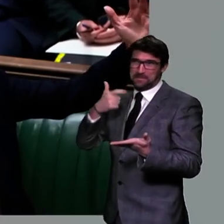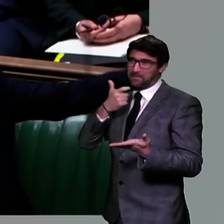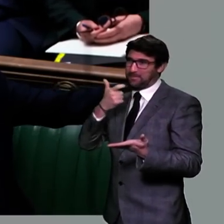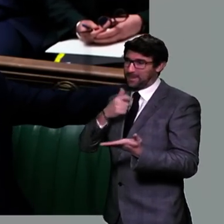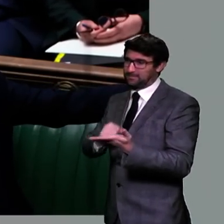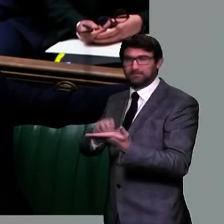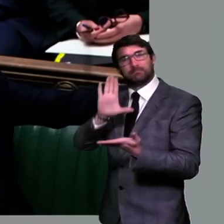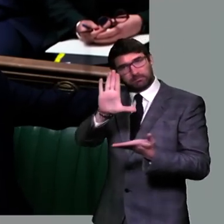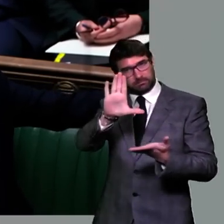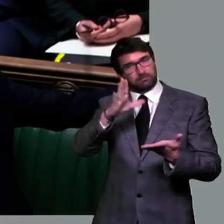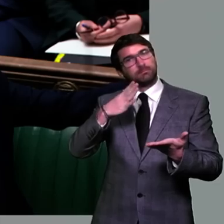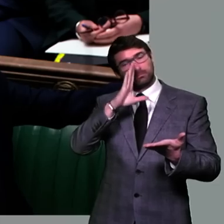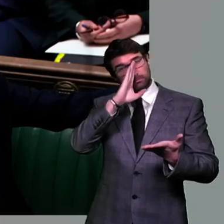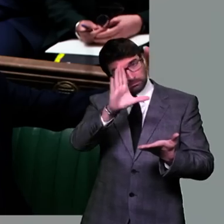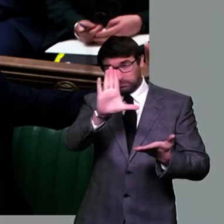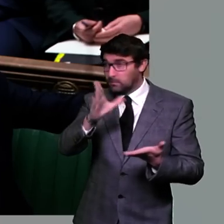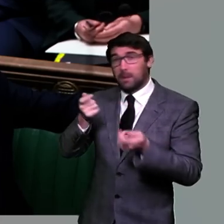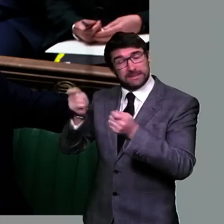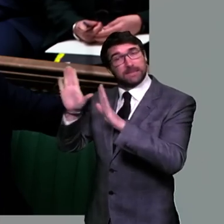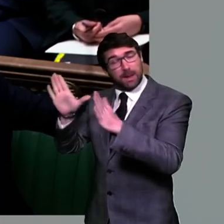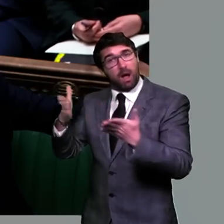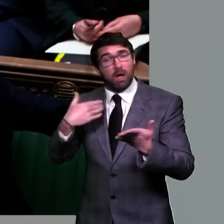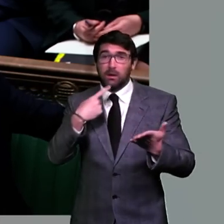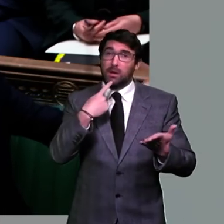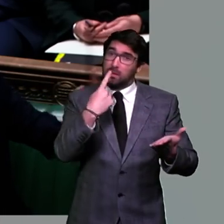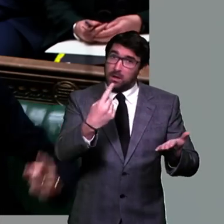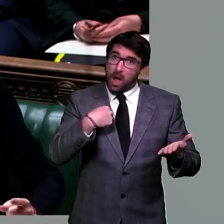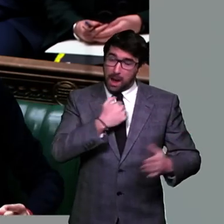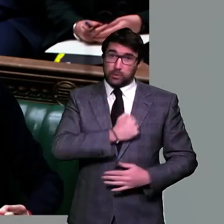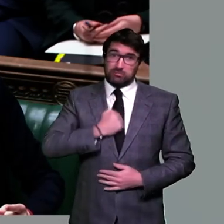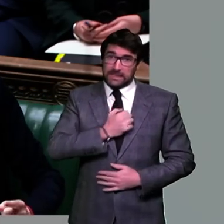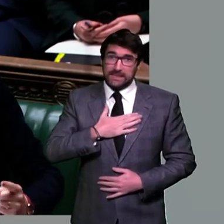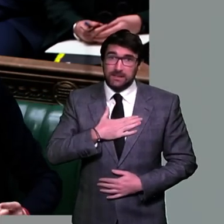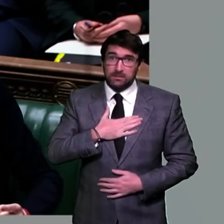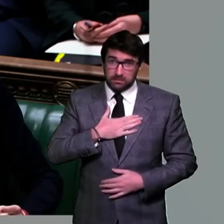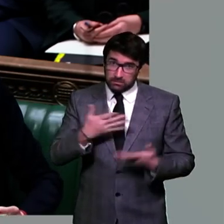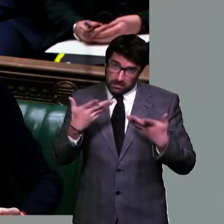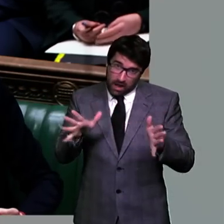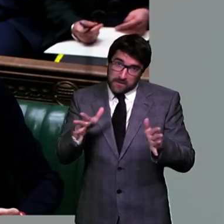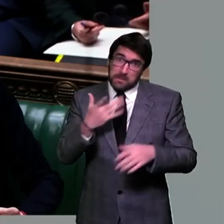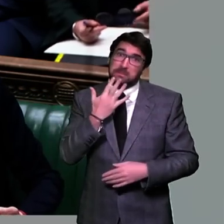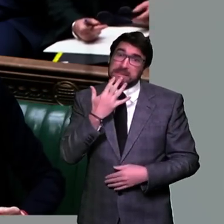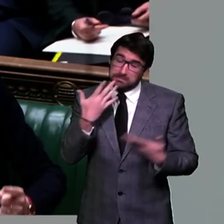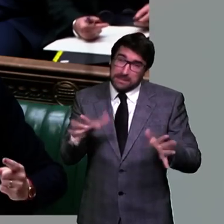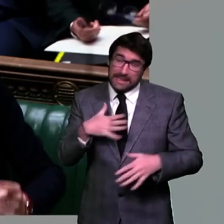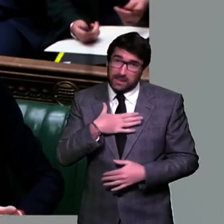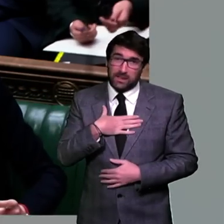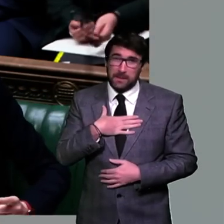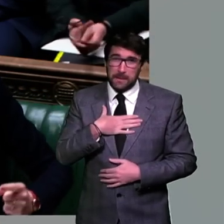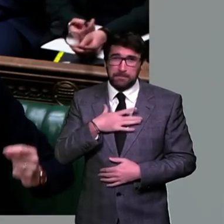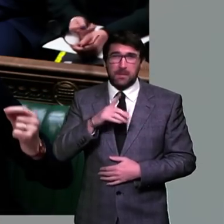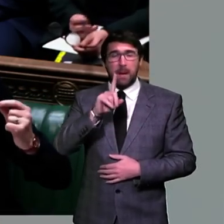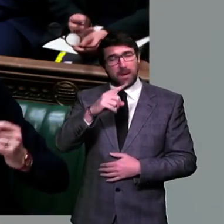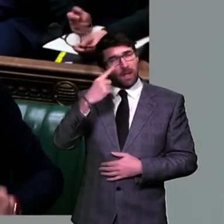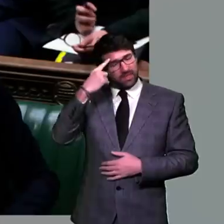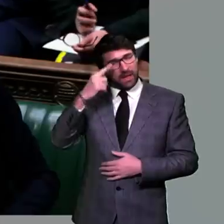I am sorry and that I have made mistakes. But the right thing to do in those circumstances is